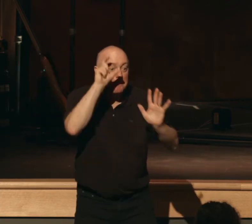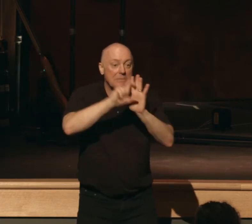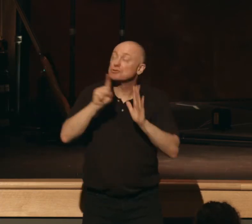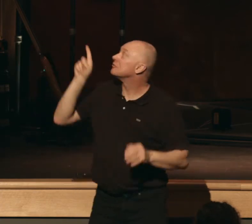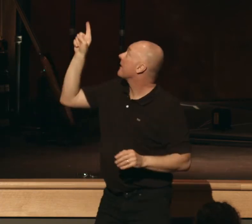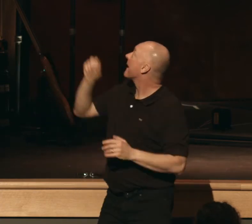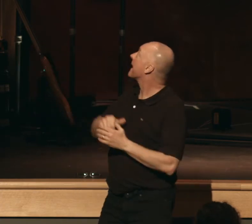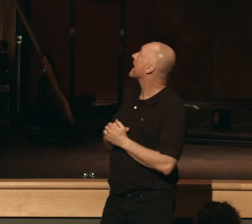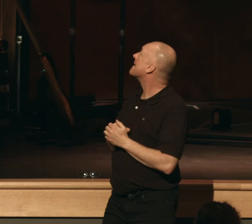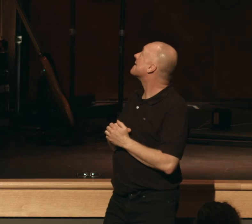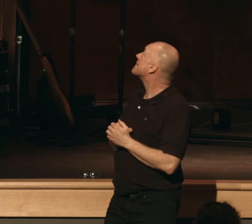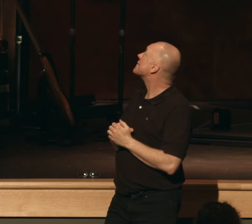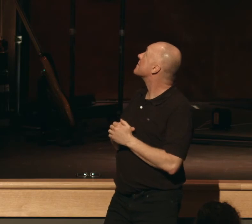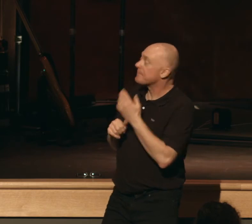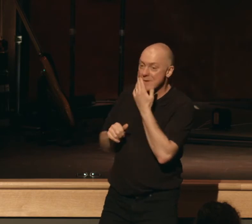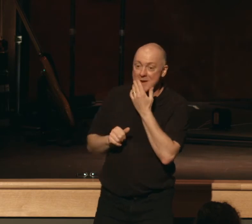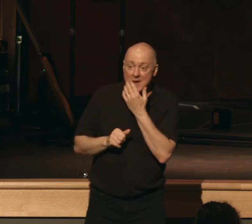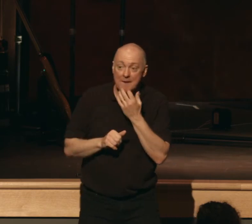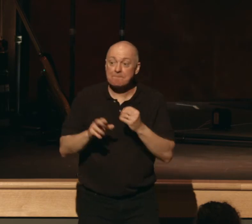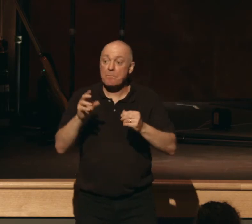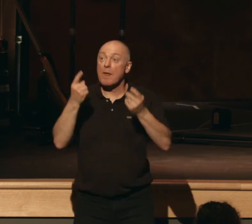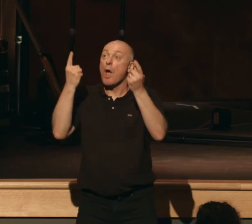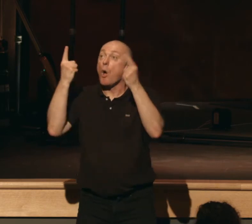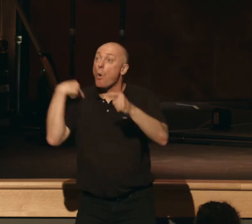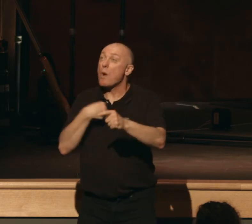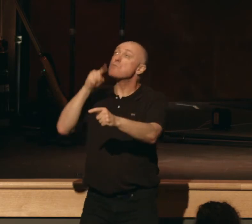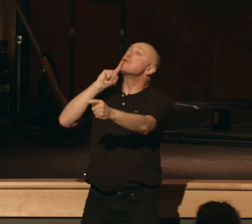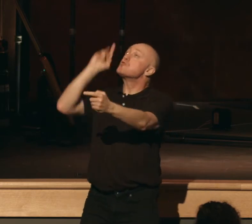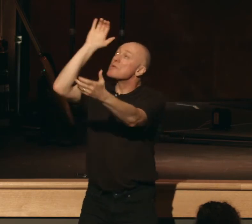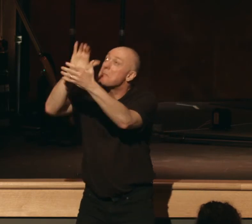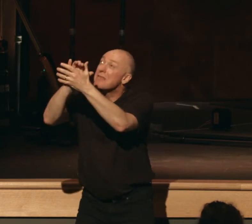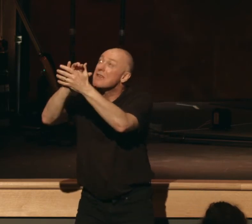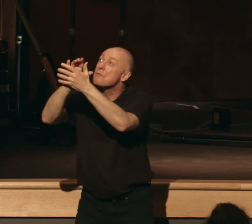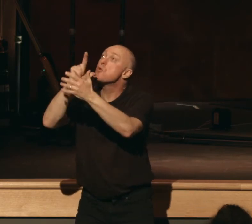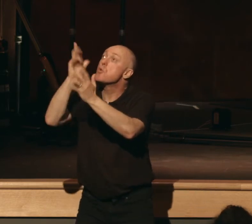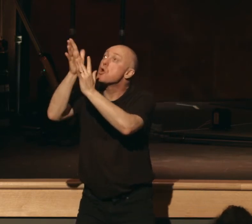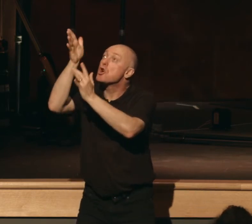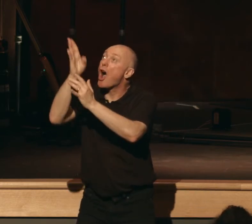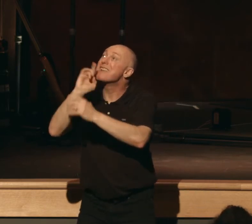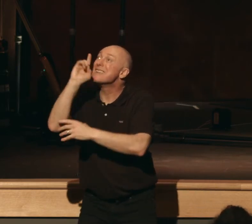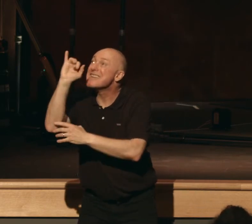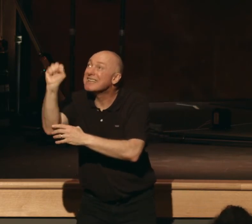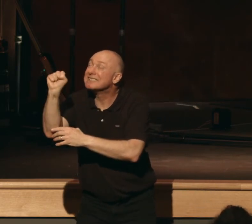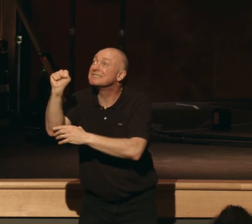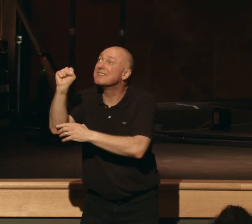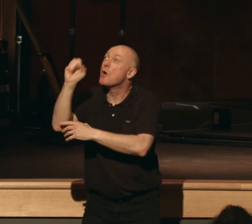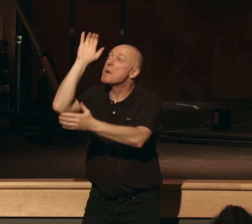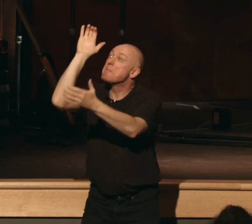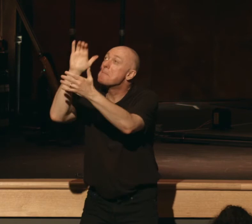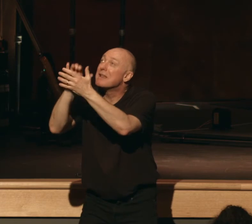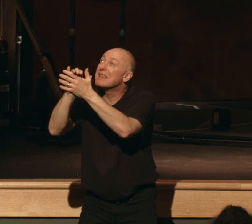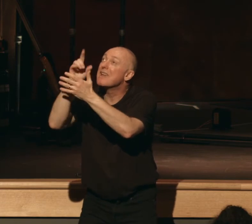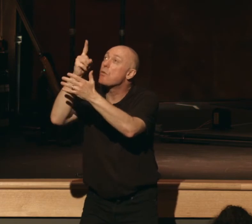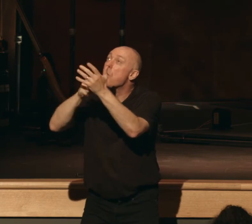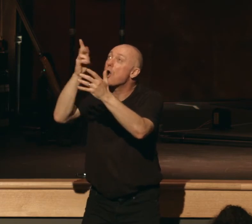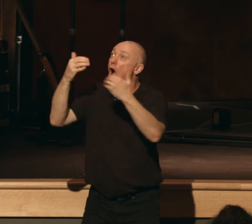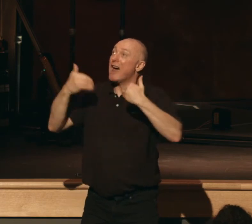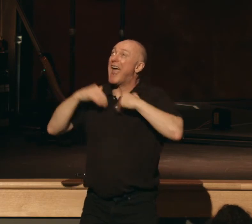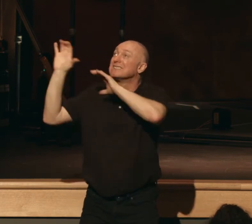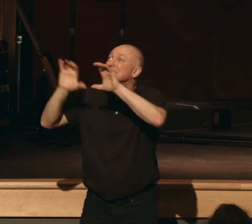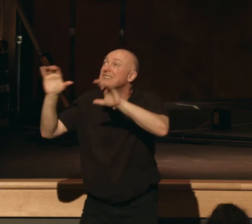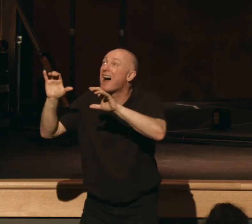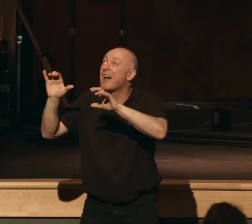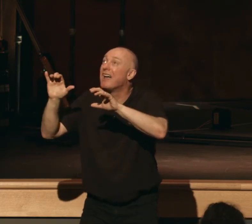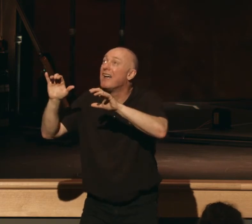screen. That as we truly believe who God is, and as we truly believe what God has